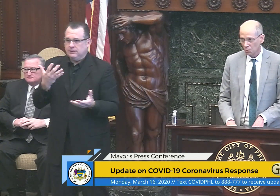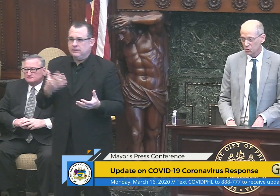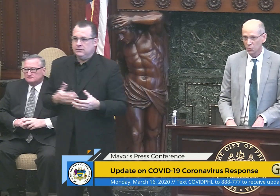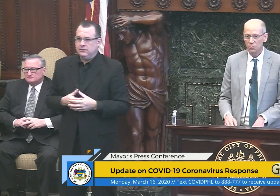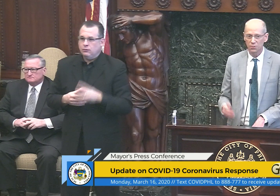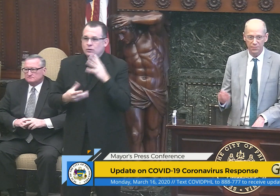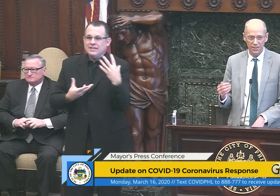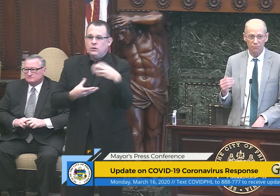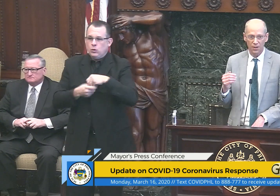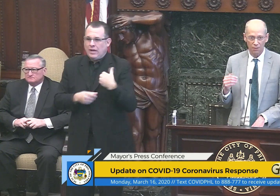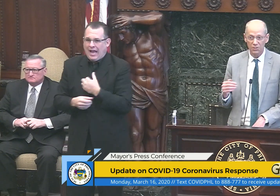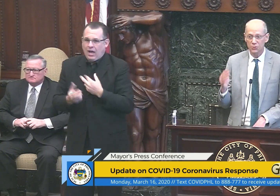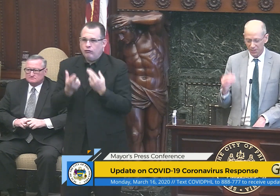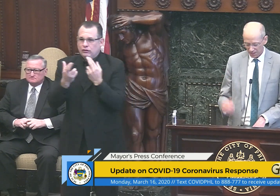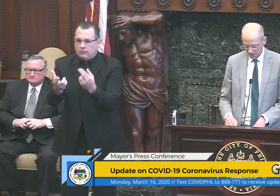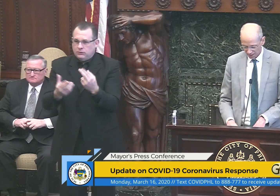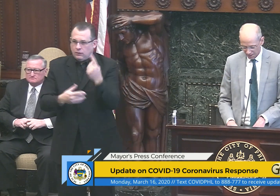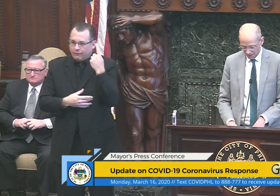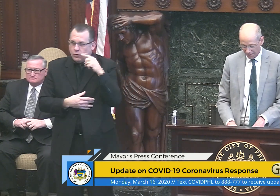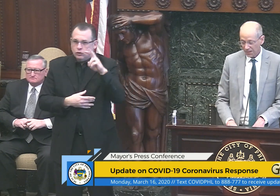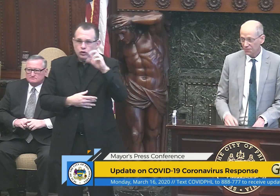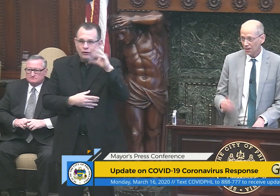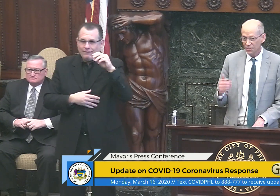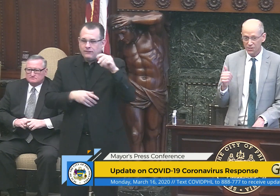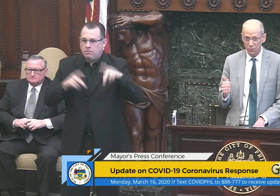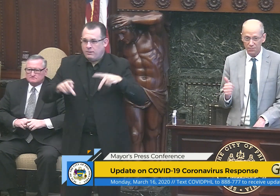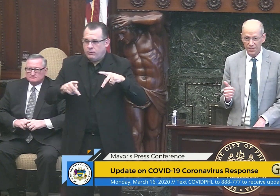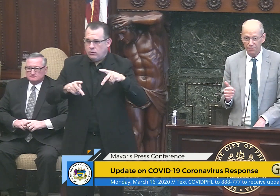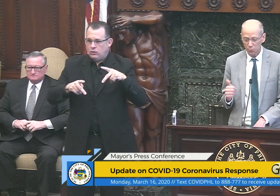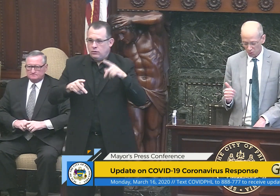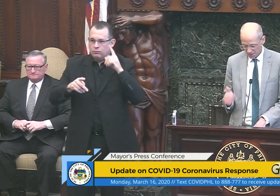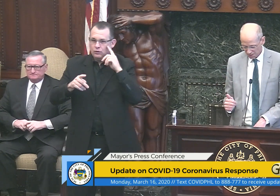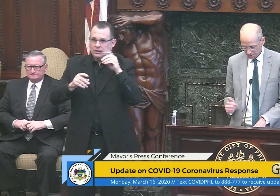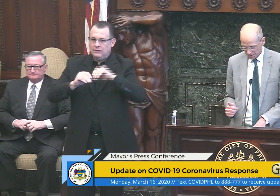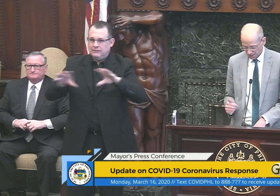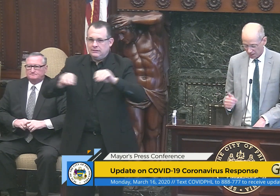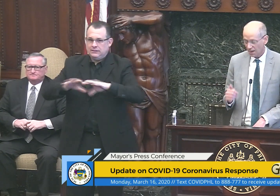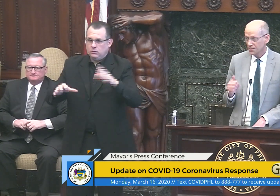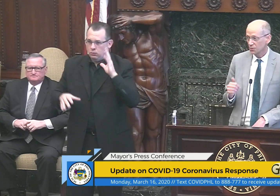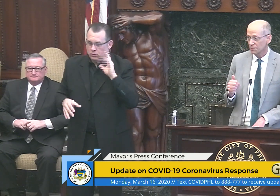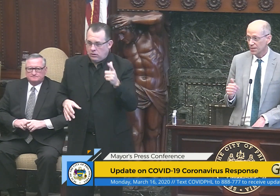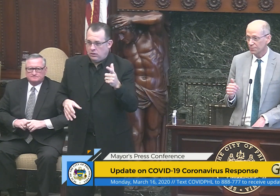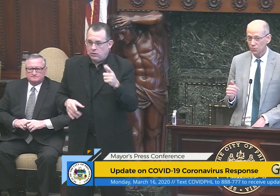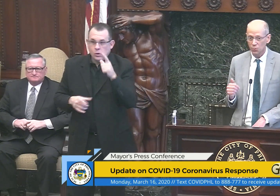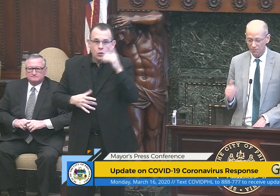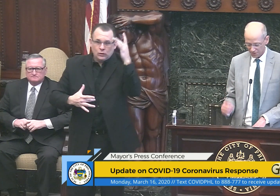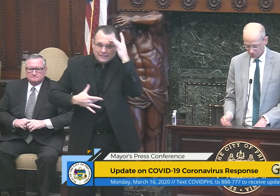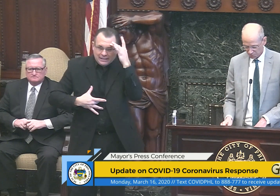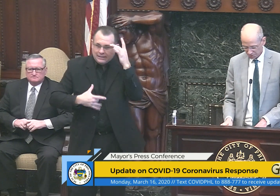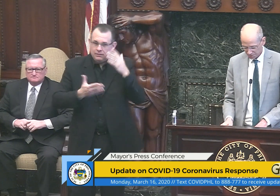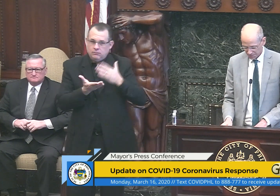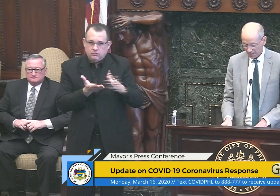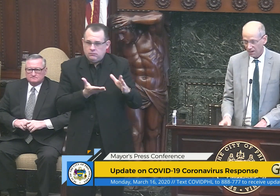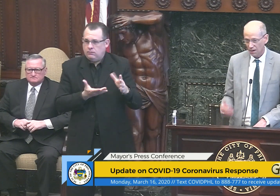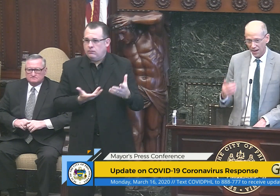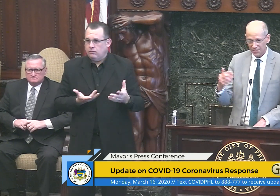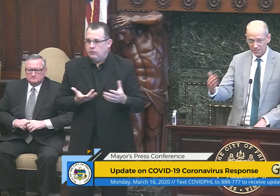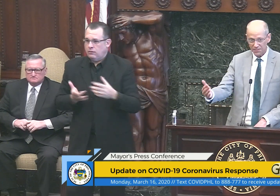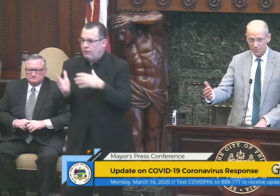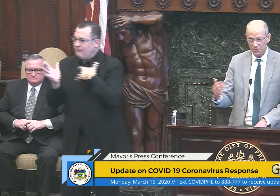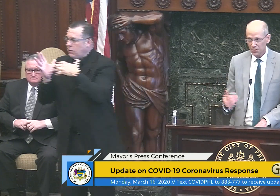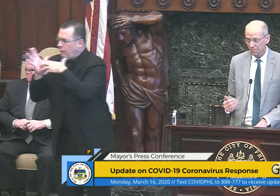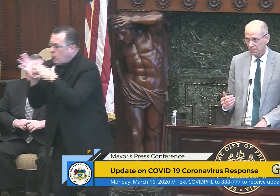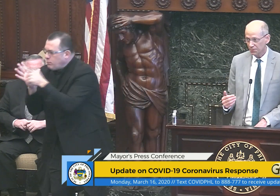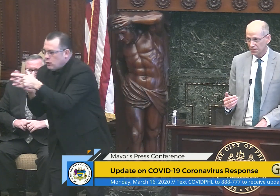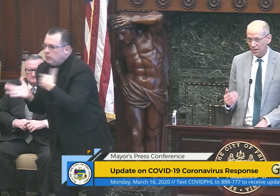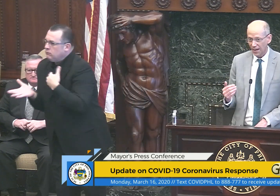meeting rule, which we will be recirculating. And they involve excluding people who are ill, excluding people who are vulnerable, having